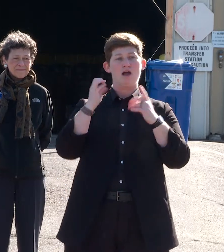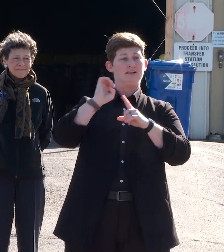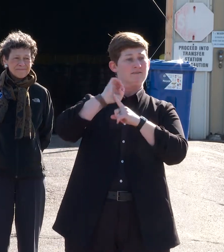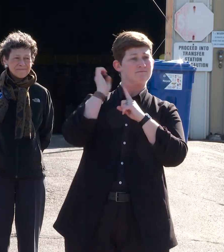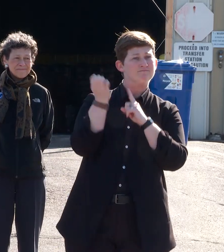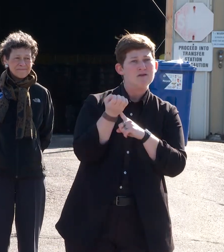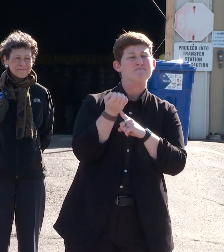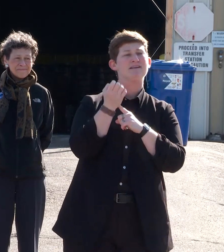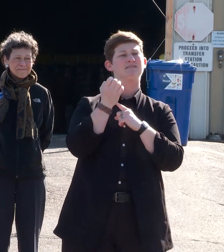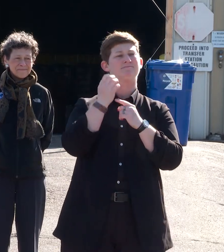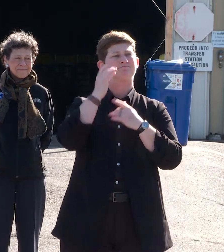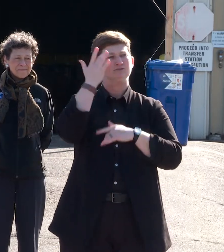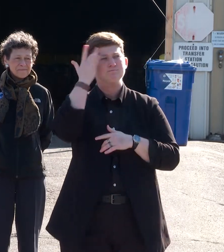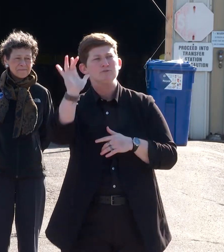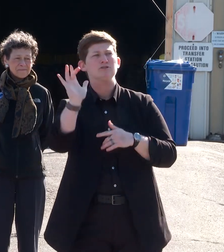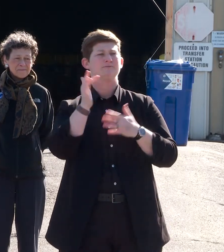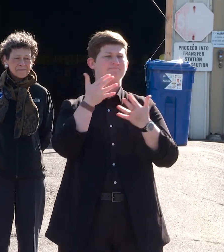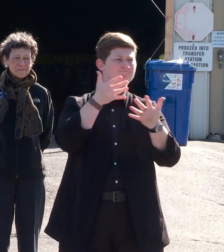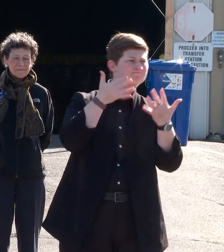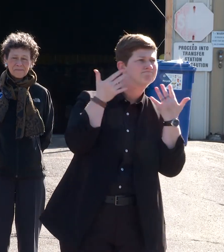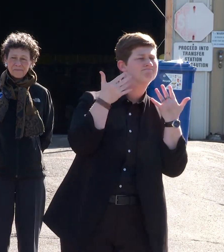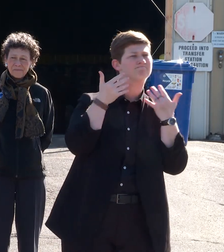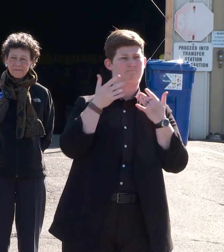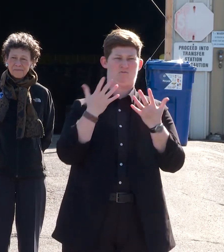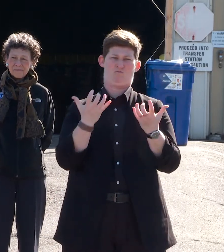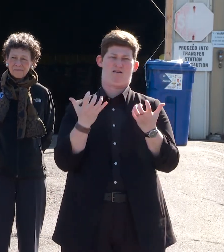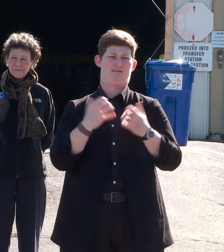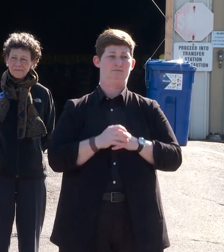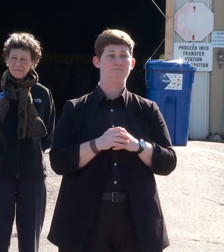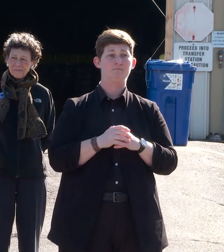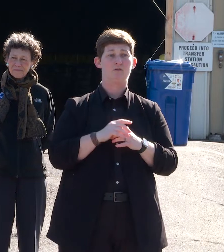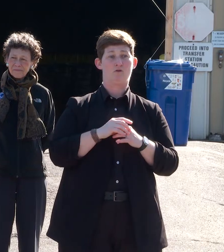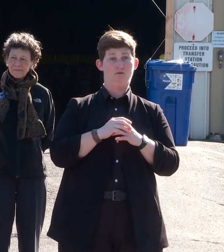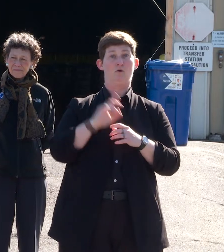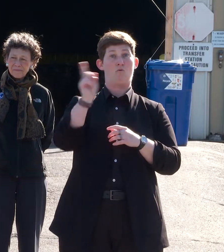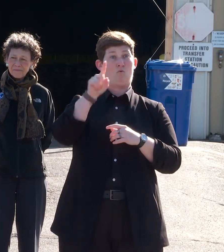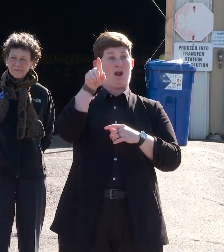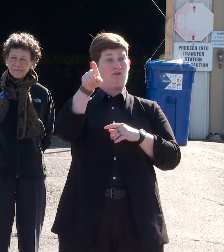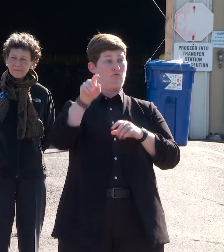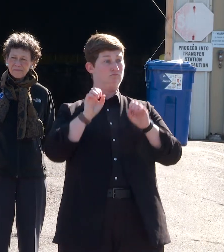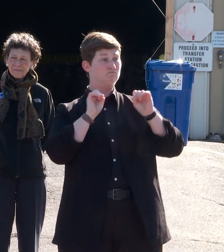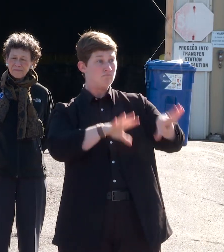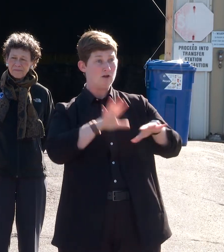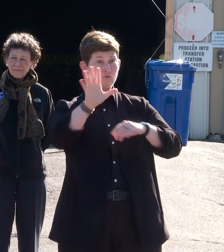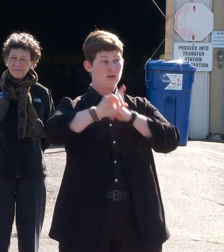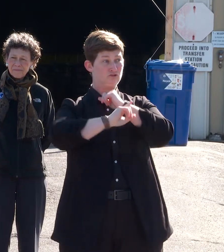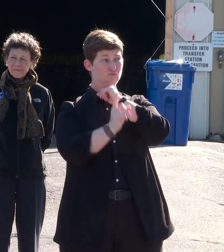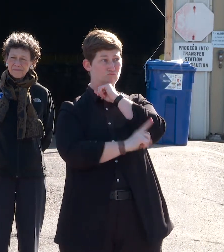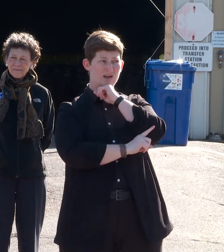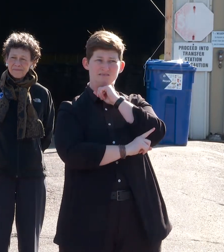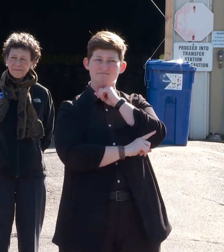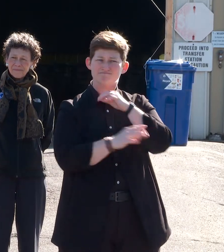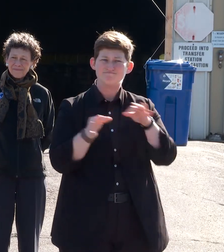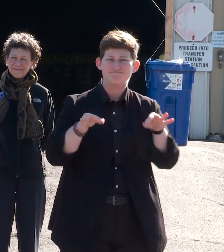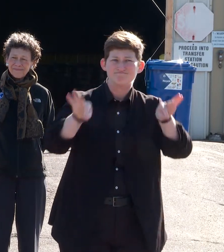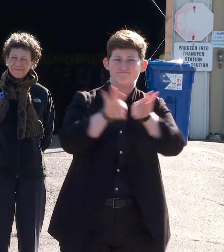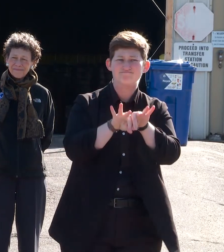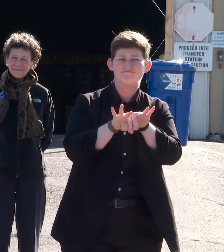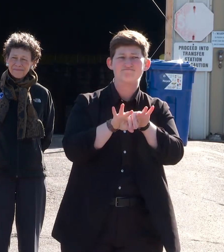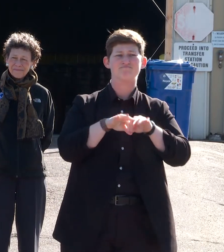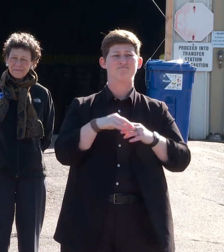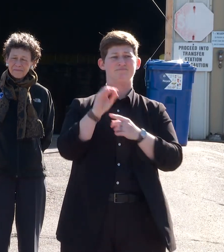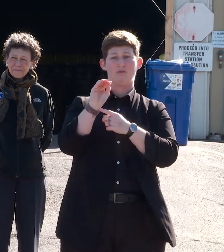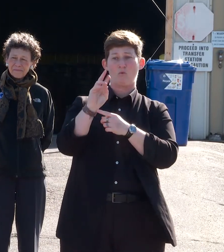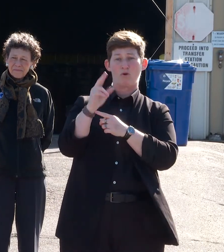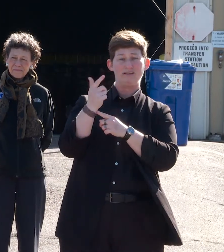and sound. Where you put your trash matters. How you dispose of your trash matters. What you're doing with organics